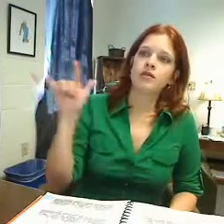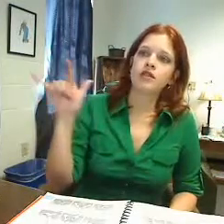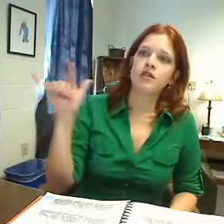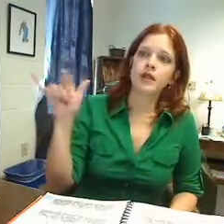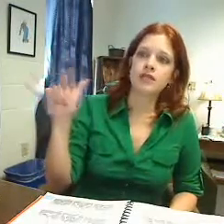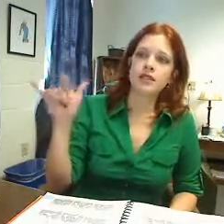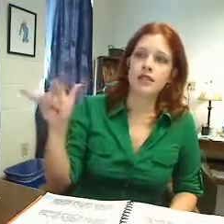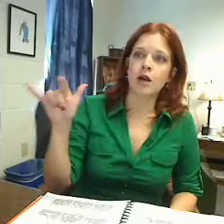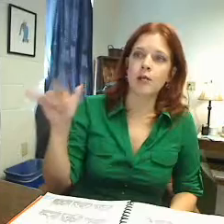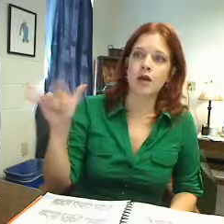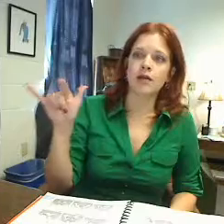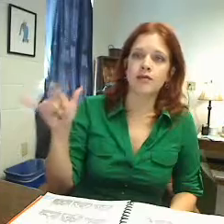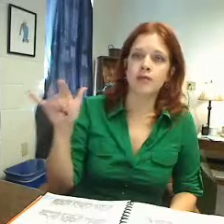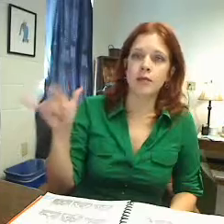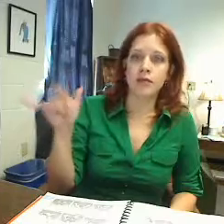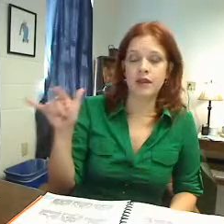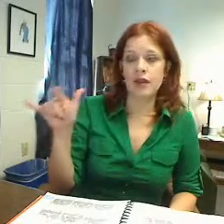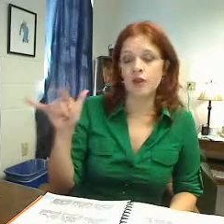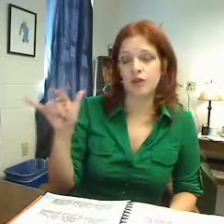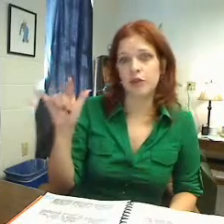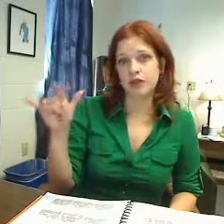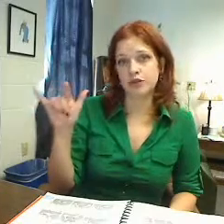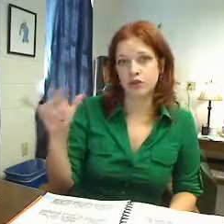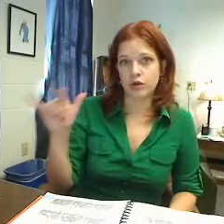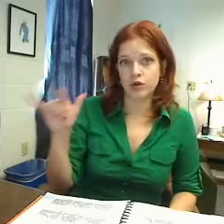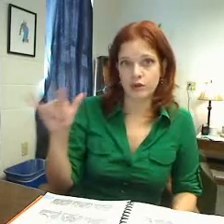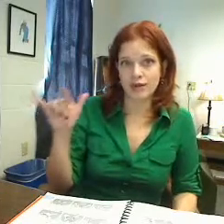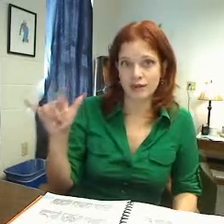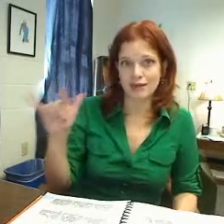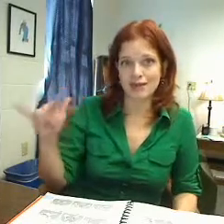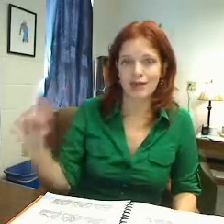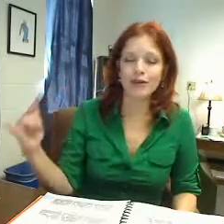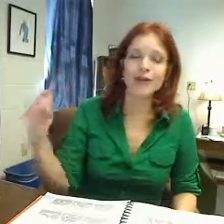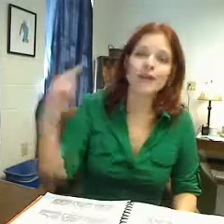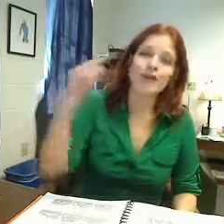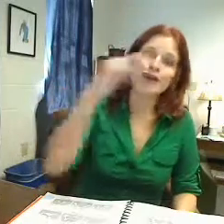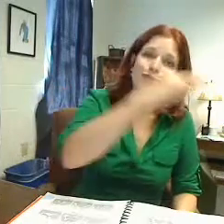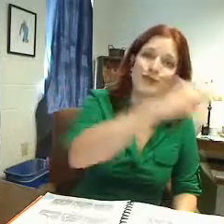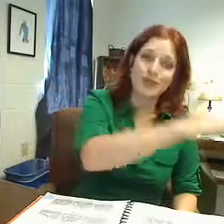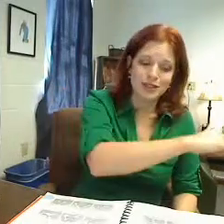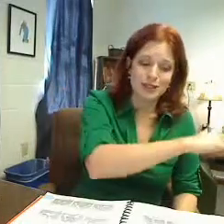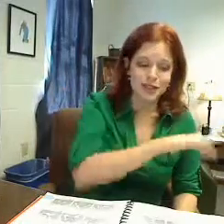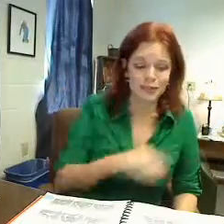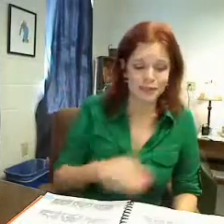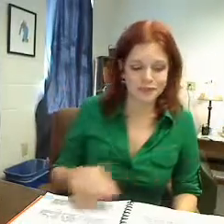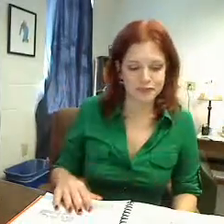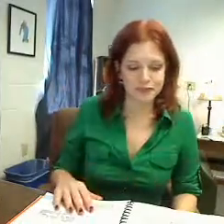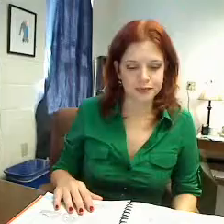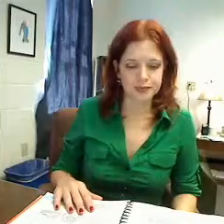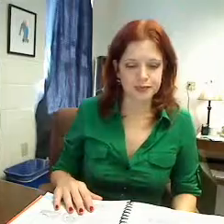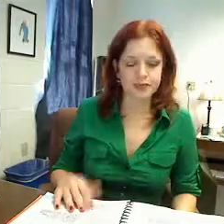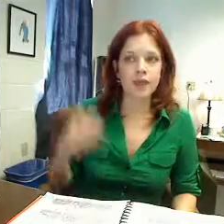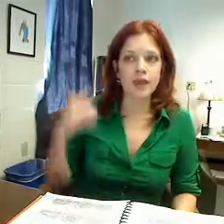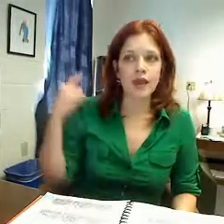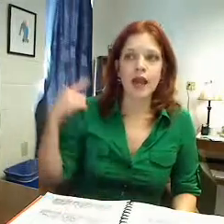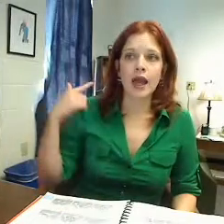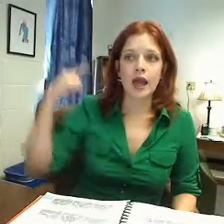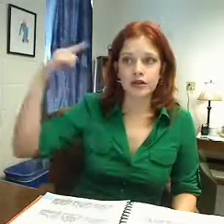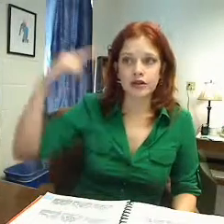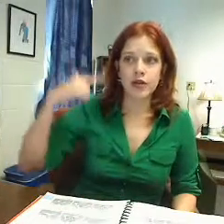you just bounce it, it's airplane. Remember the noun-verb pairs. Short and repeated is the noun, long and fluid is the verb. A hair